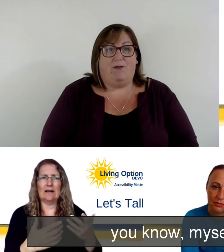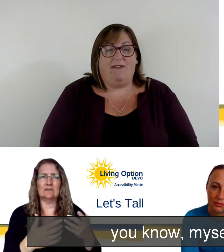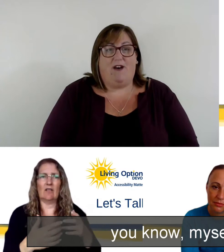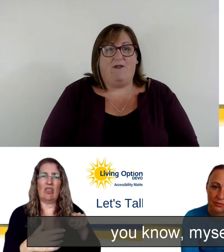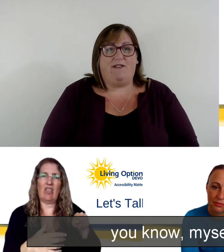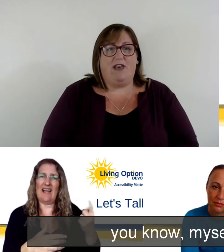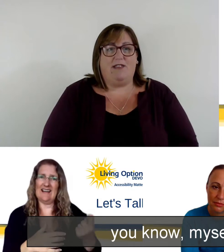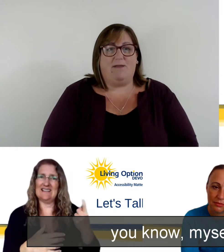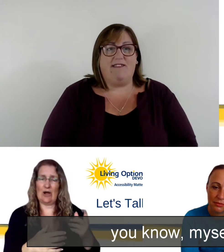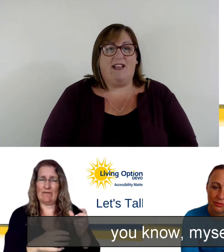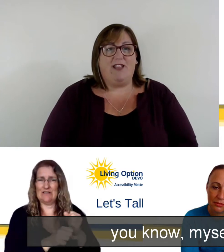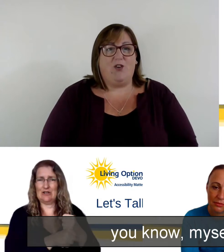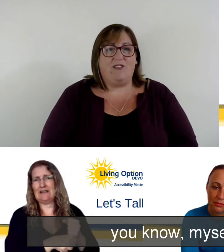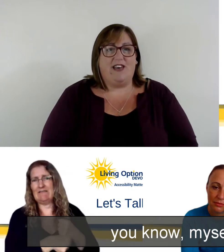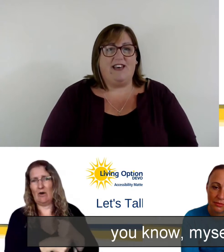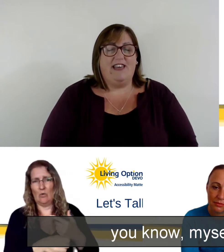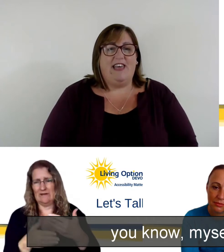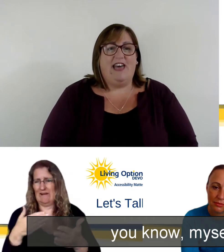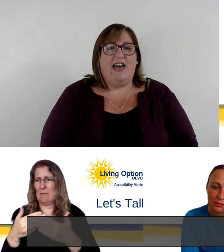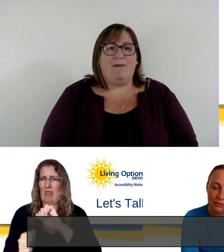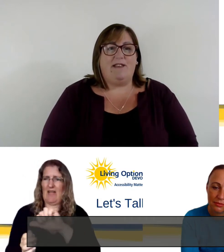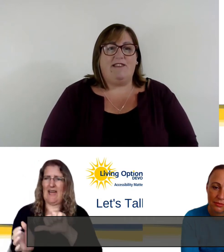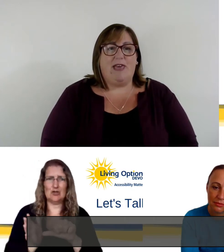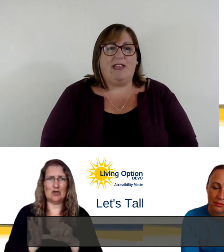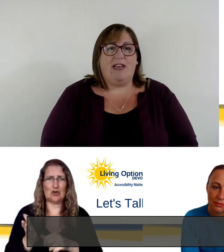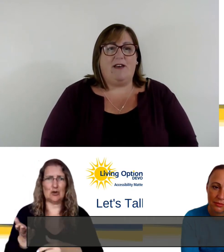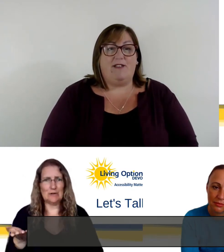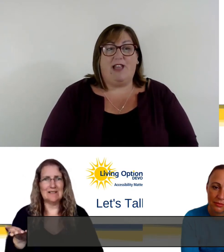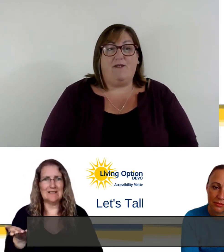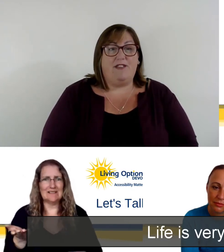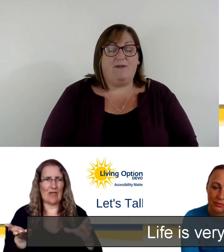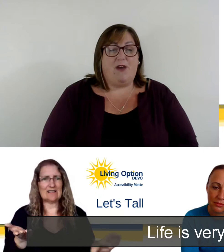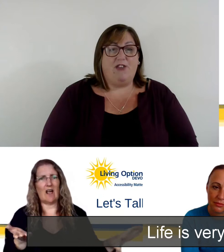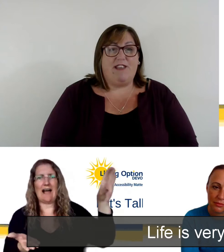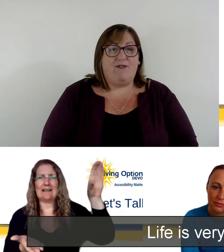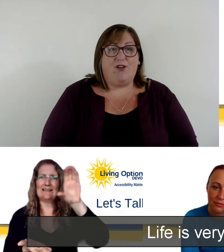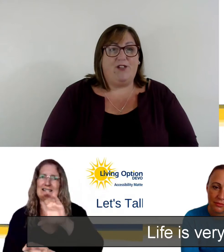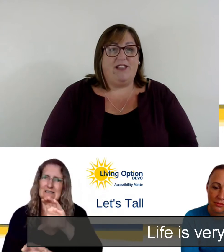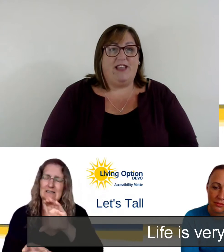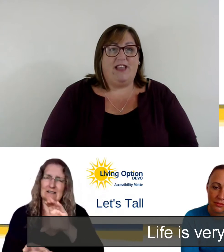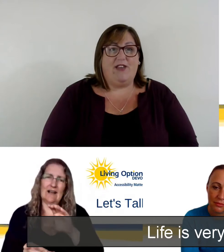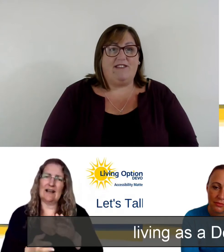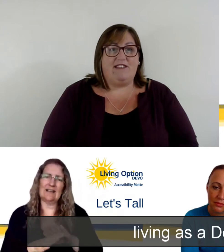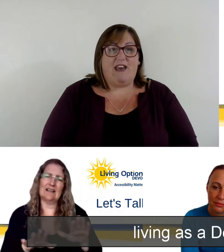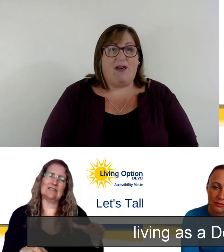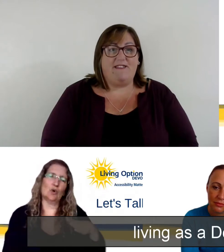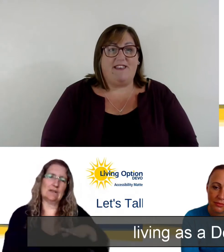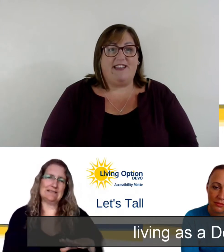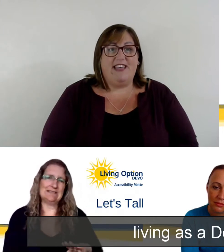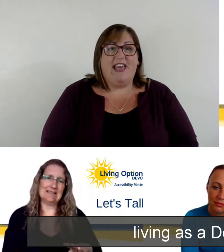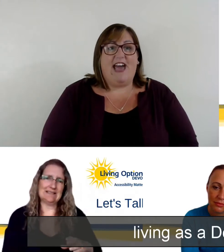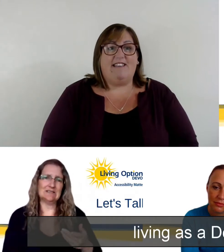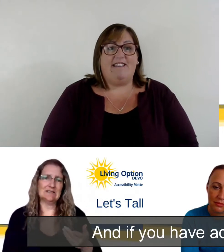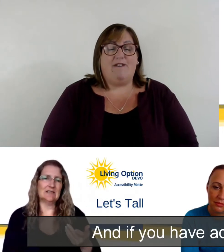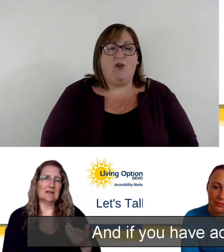know, myself as a BSL user. It's been life is very stressful living as a deaf